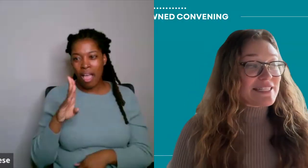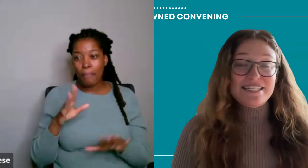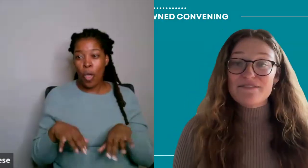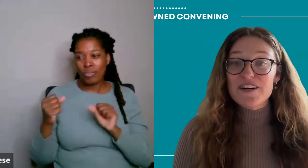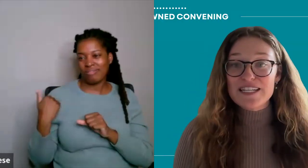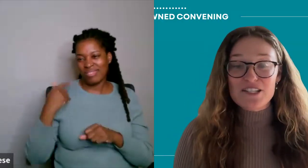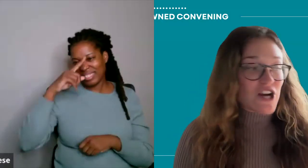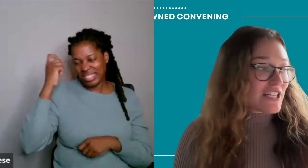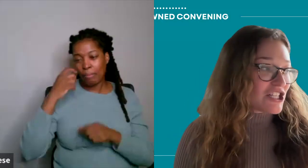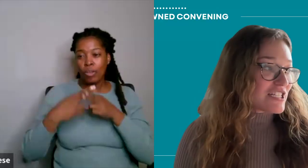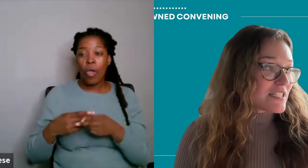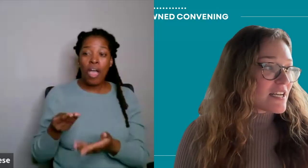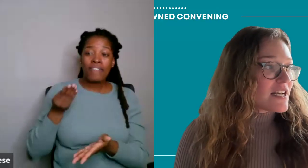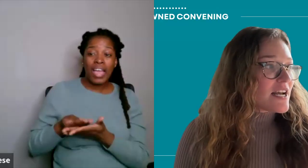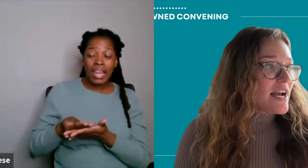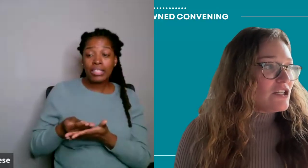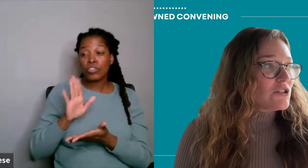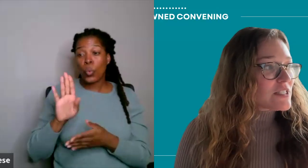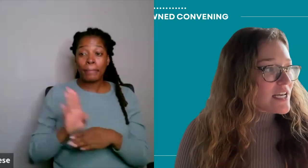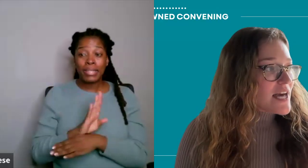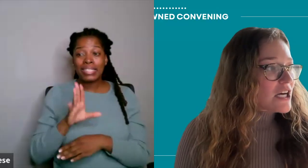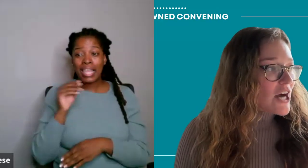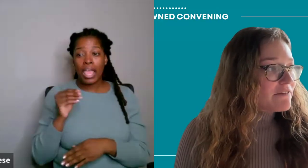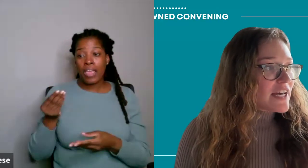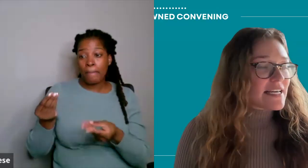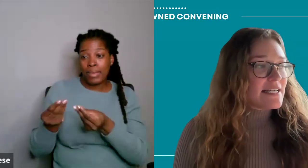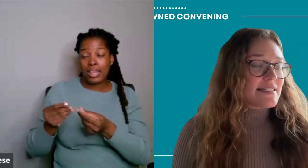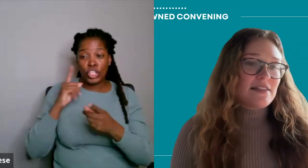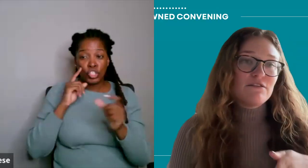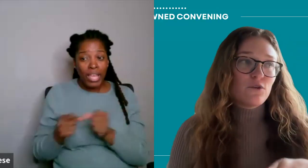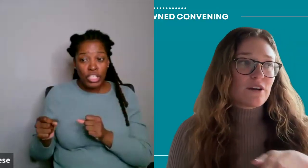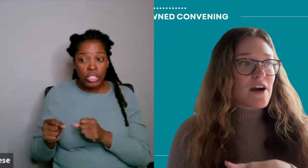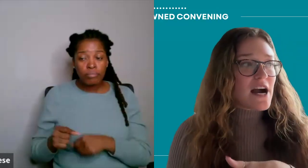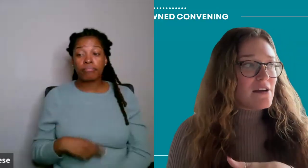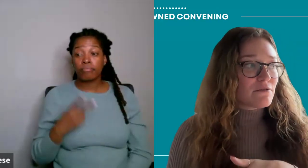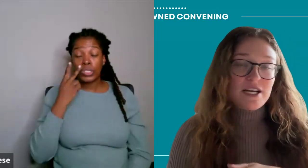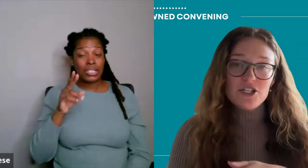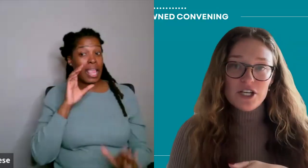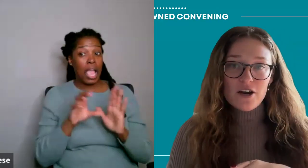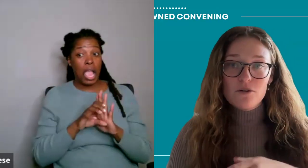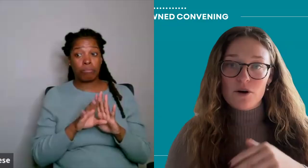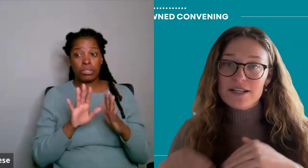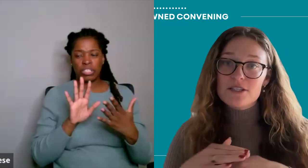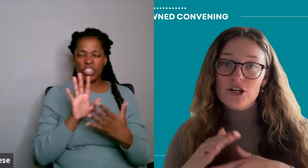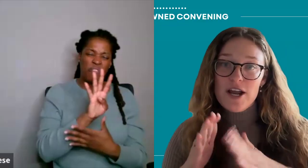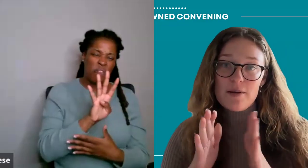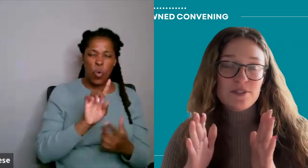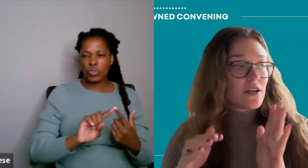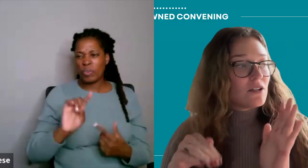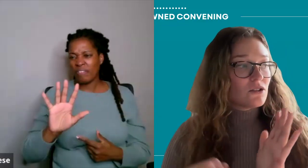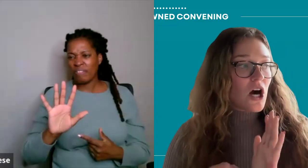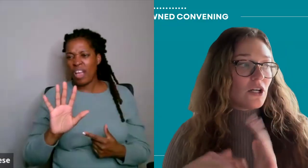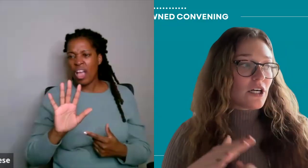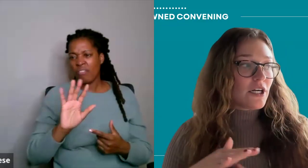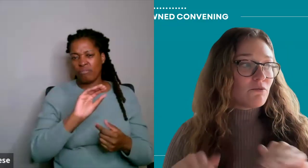Financing Your Business and Funding Strategies. And you'll see that graphic is in the 4:5 ratio, or